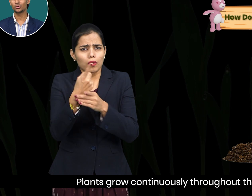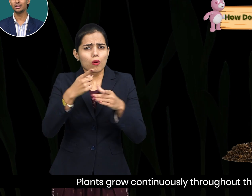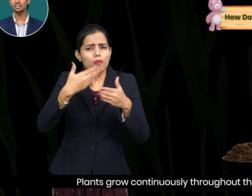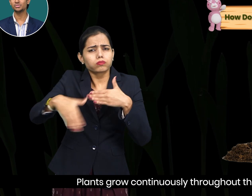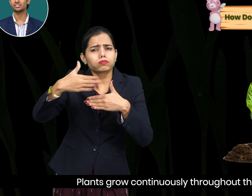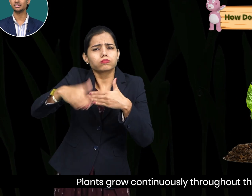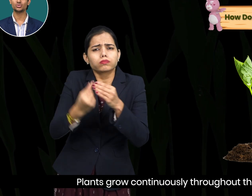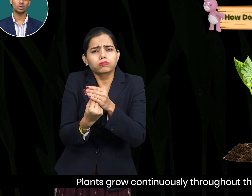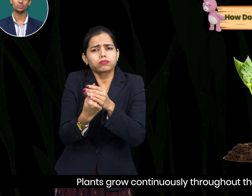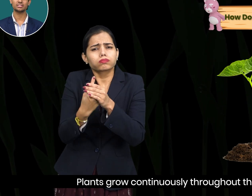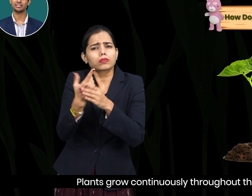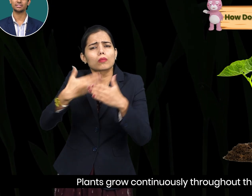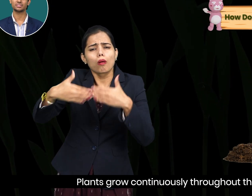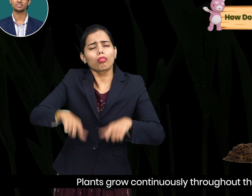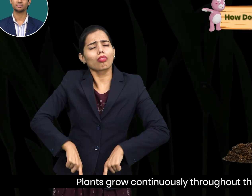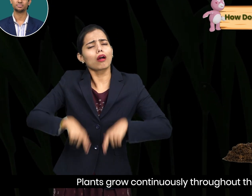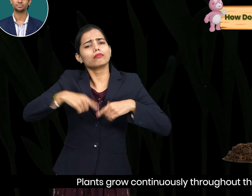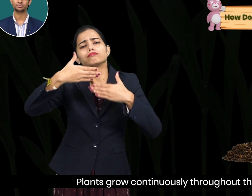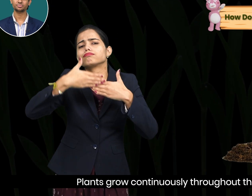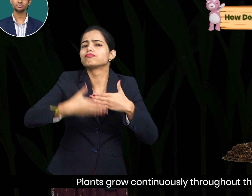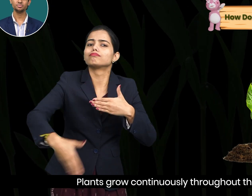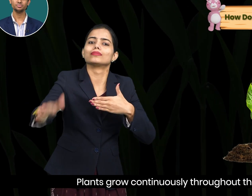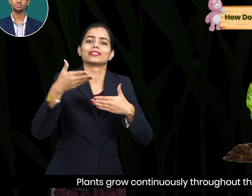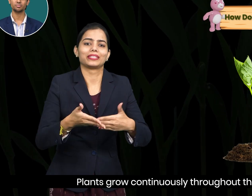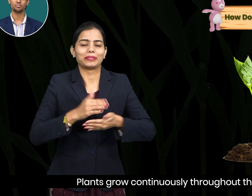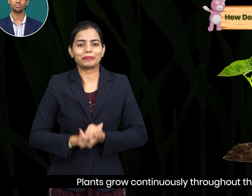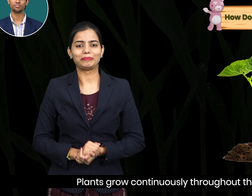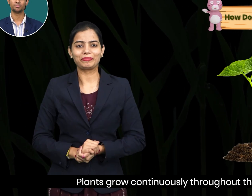Plants grow continuously throughout their lives.